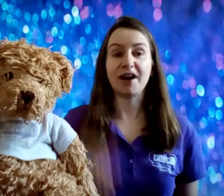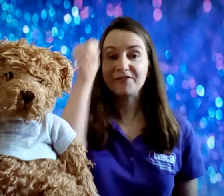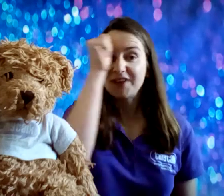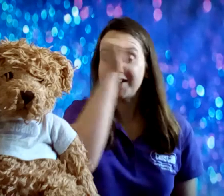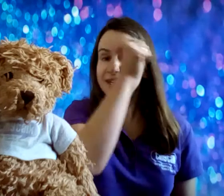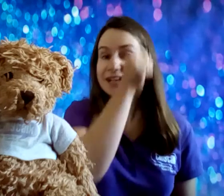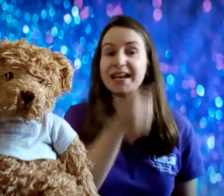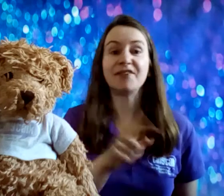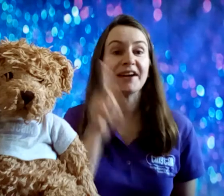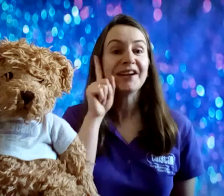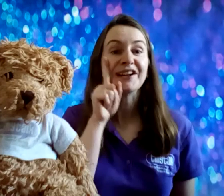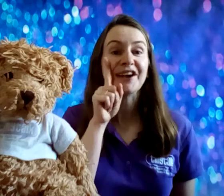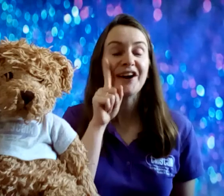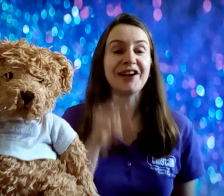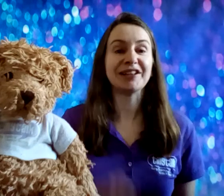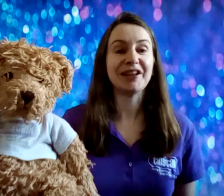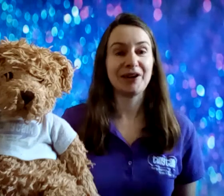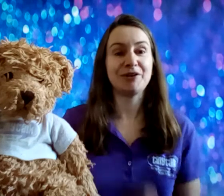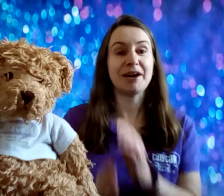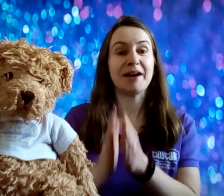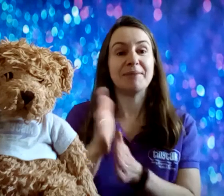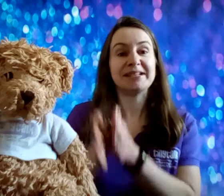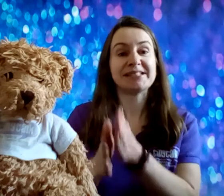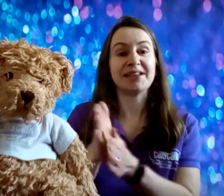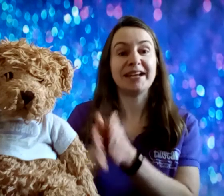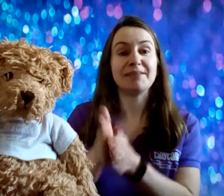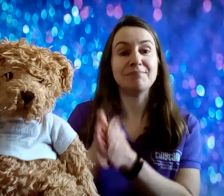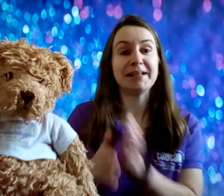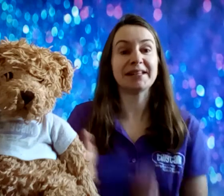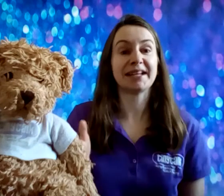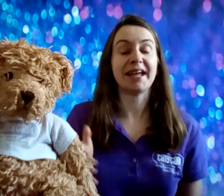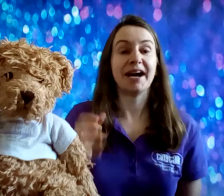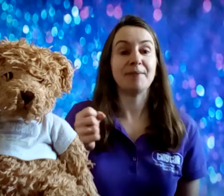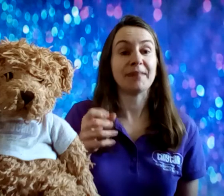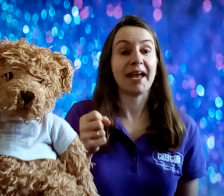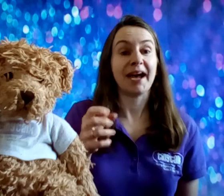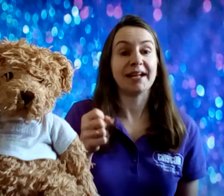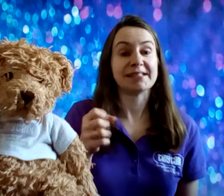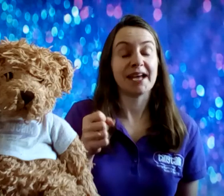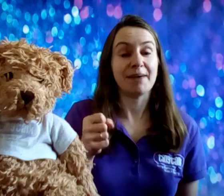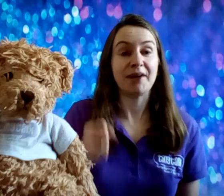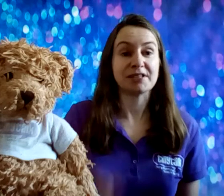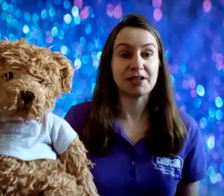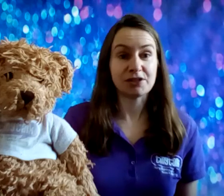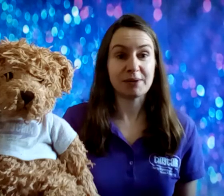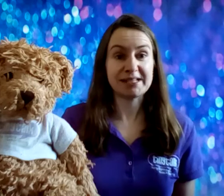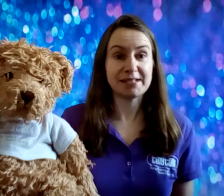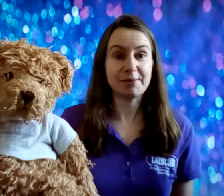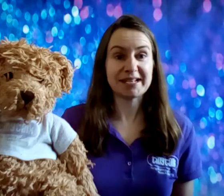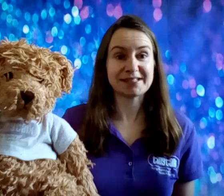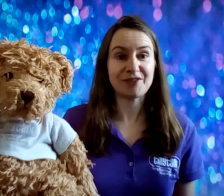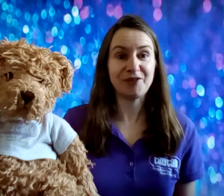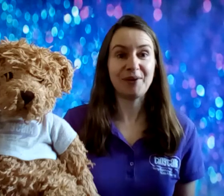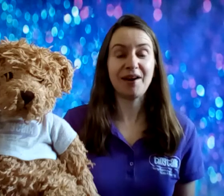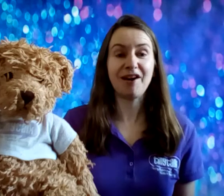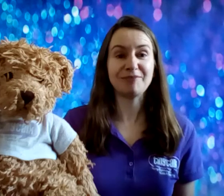a very clever girl who had been signing milk at about 20 weeks, so